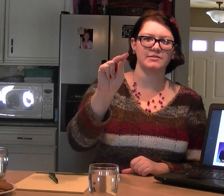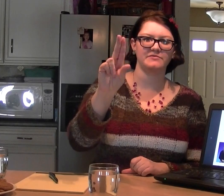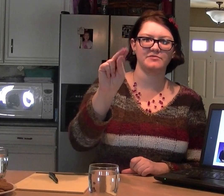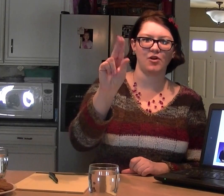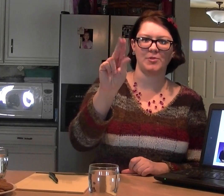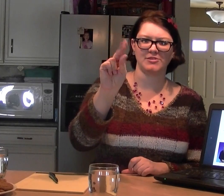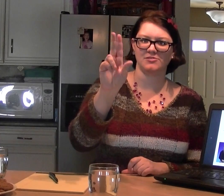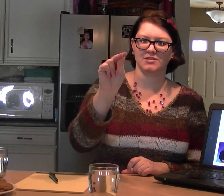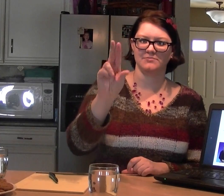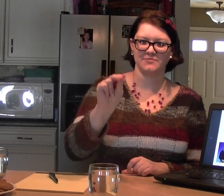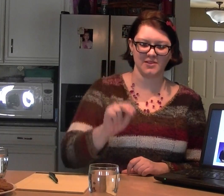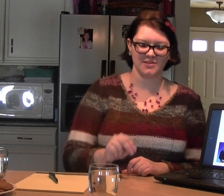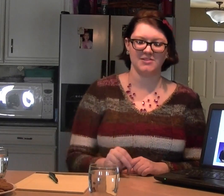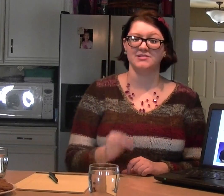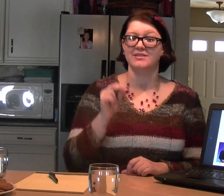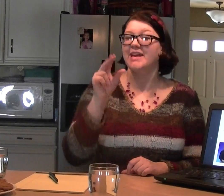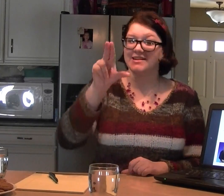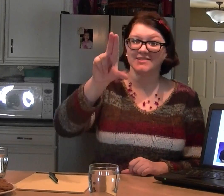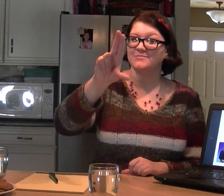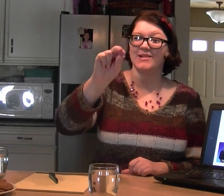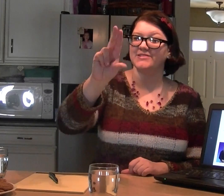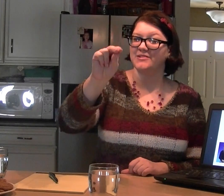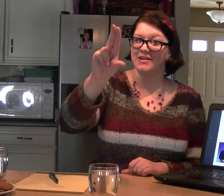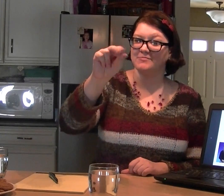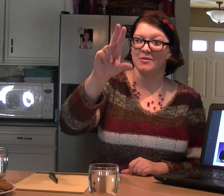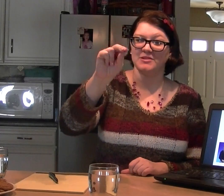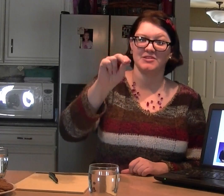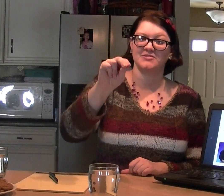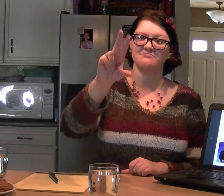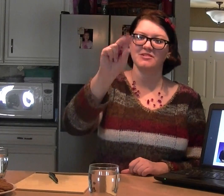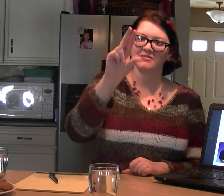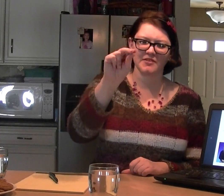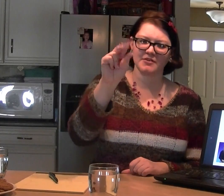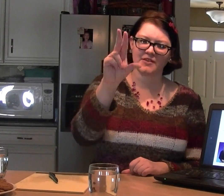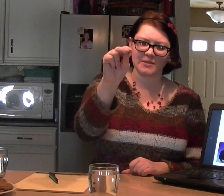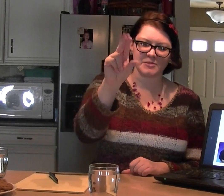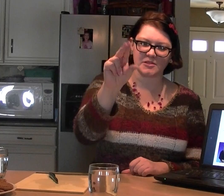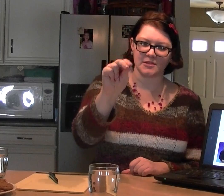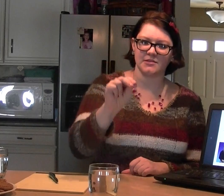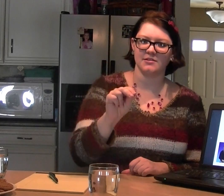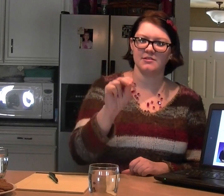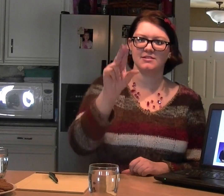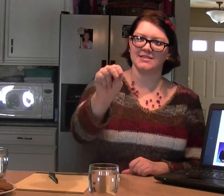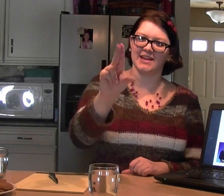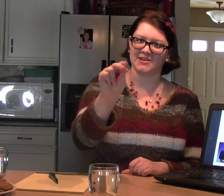of open and close them. So again, imagine you're a hand puppet and you're very vehemently saying no.